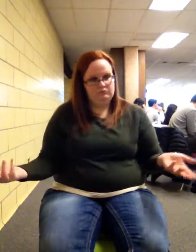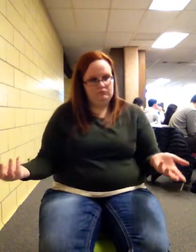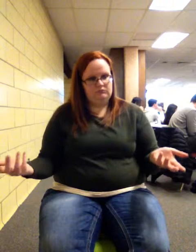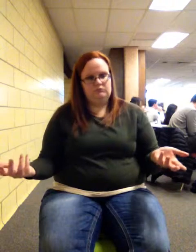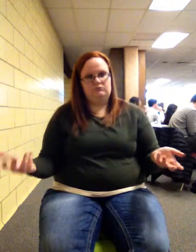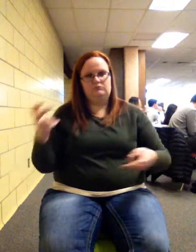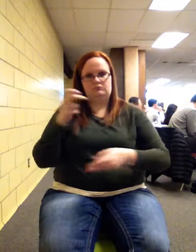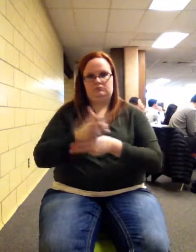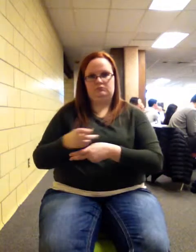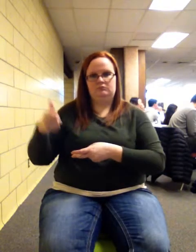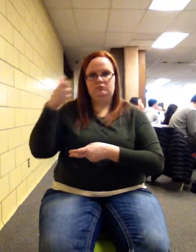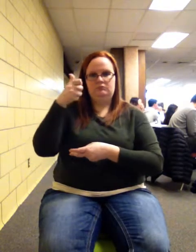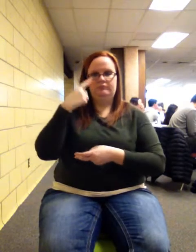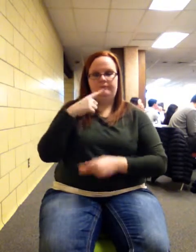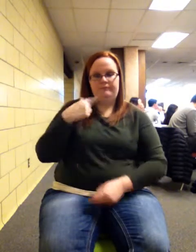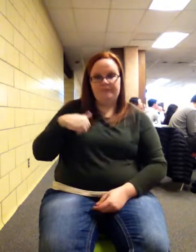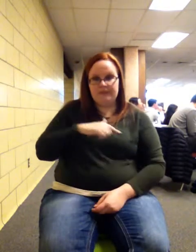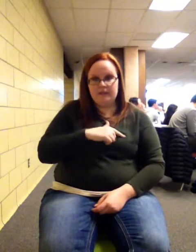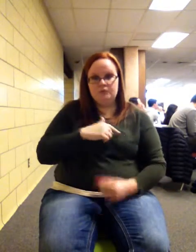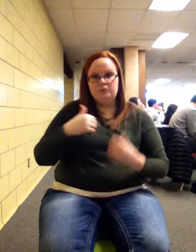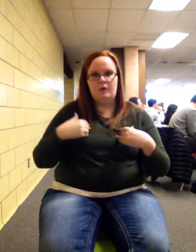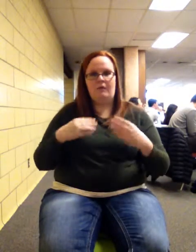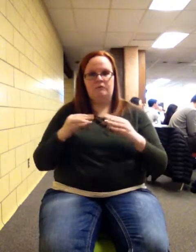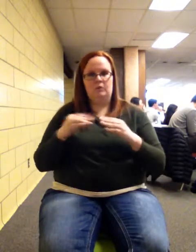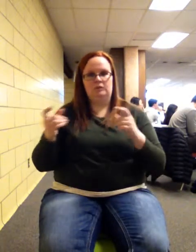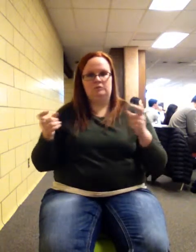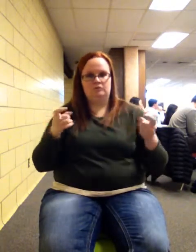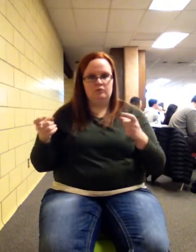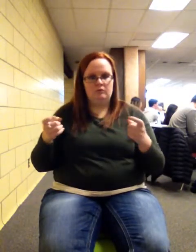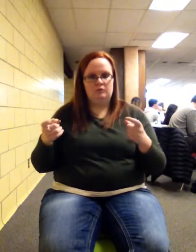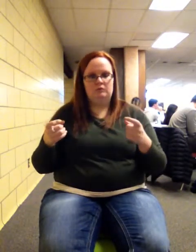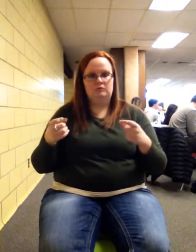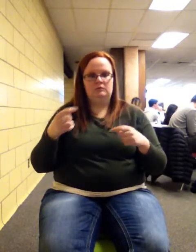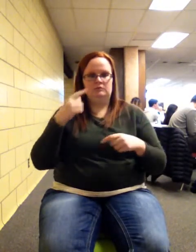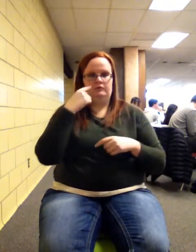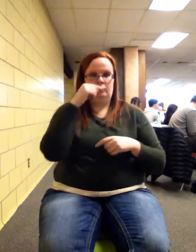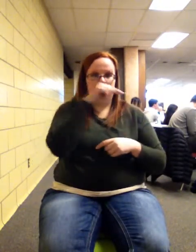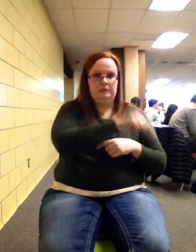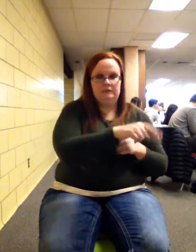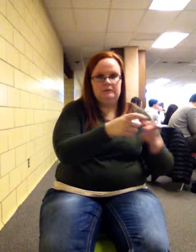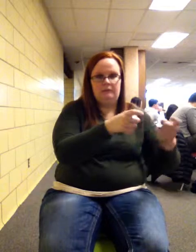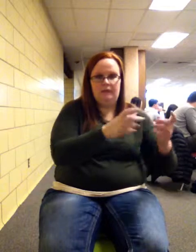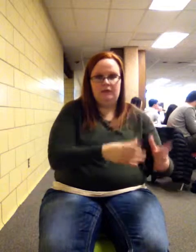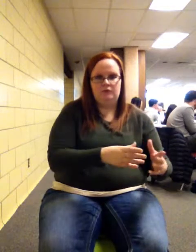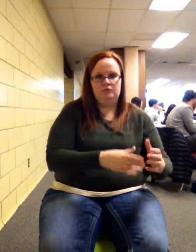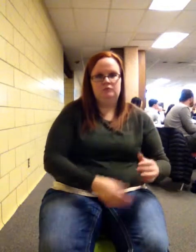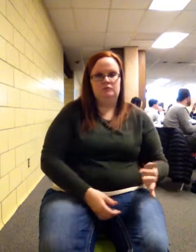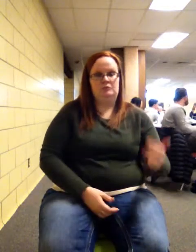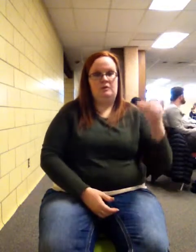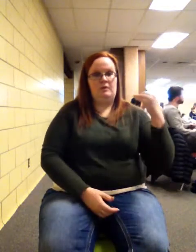for us to have as much control over the managers. So kind of go back to our last lecture about agency